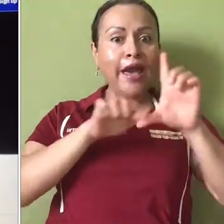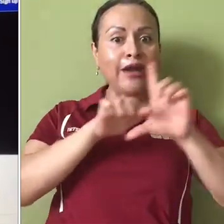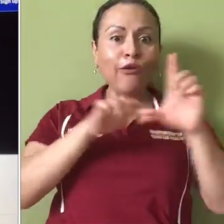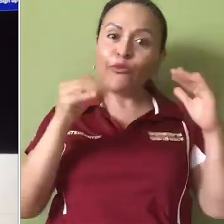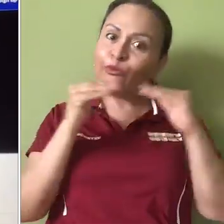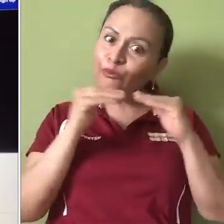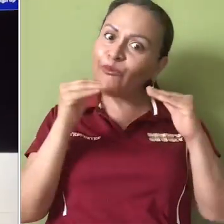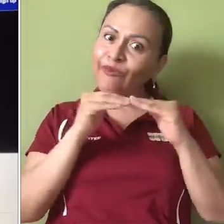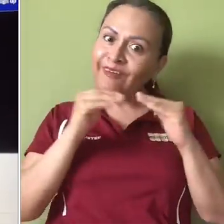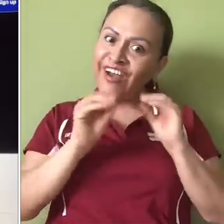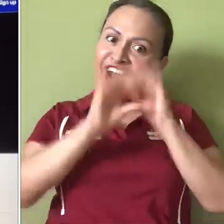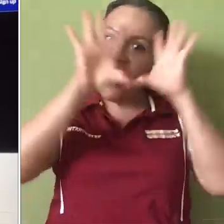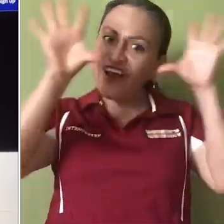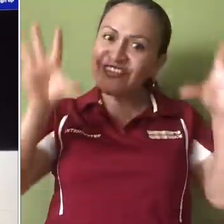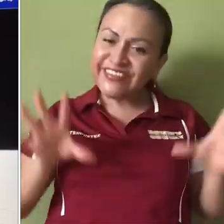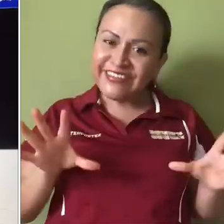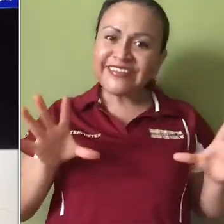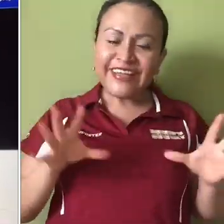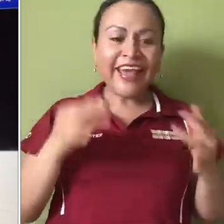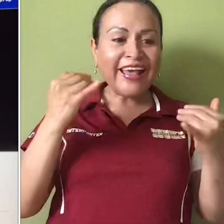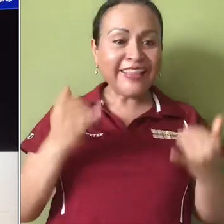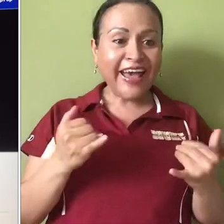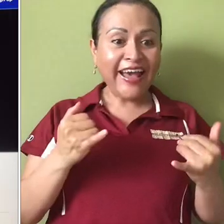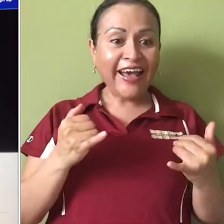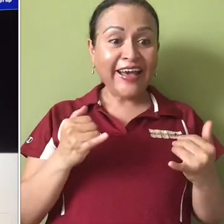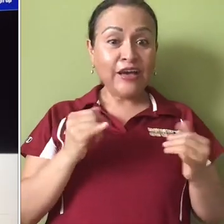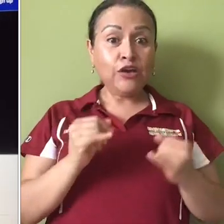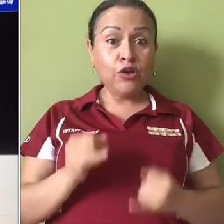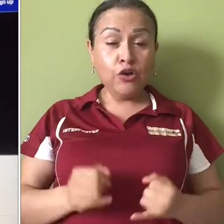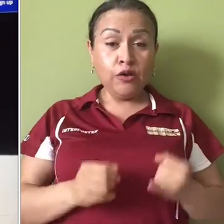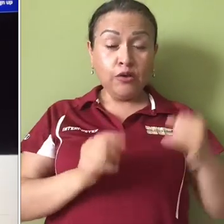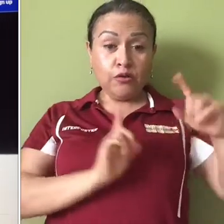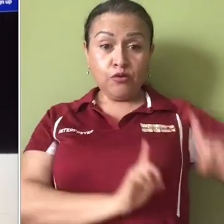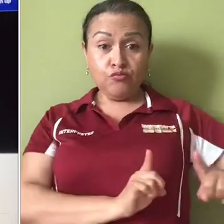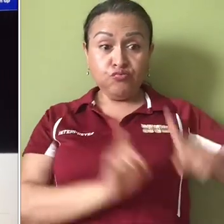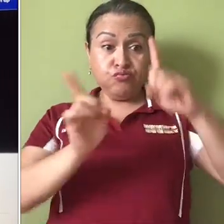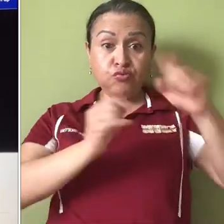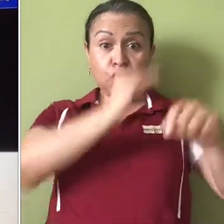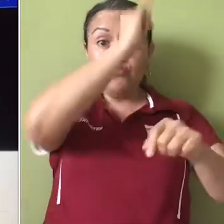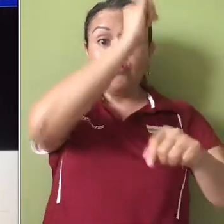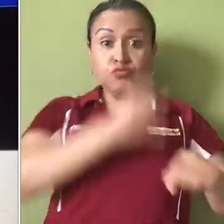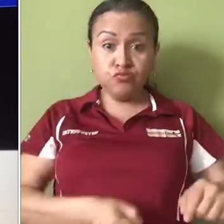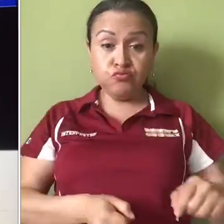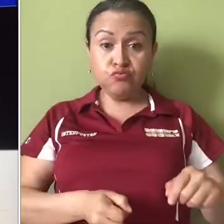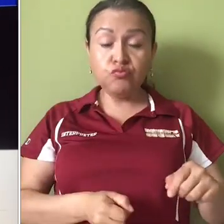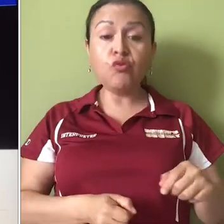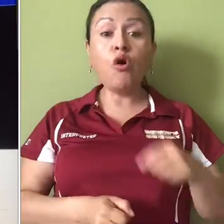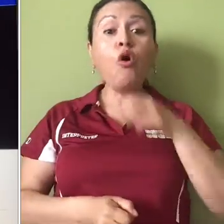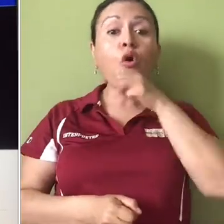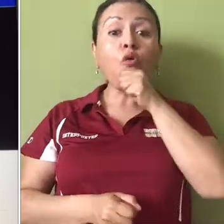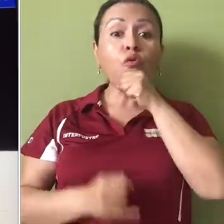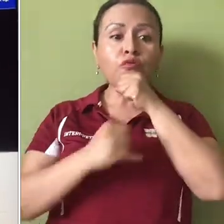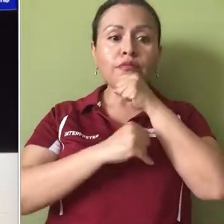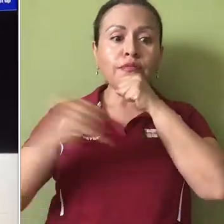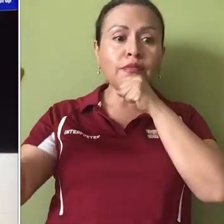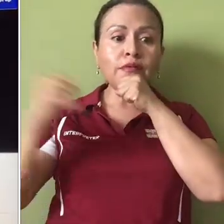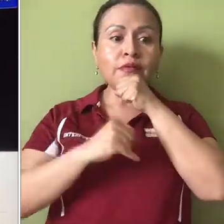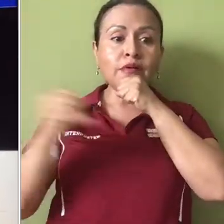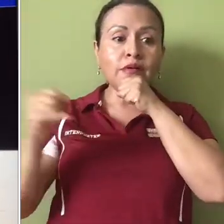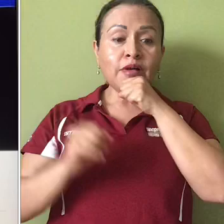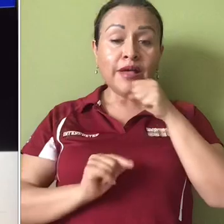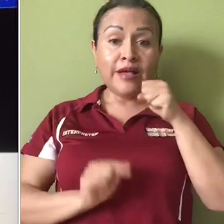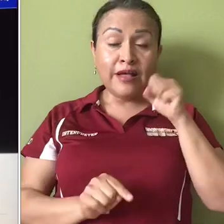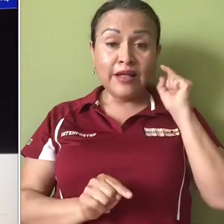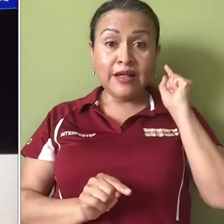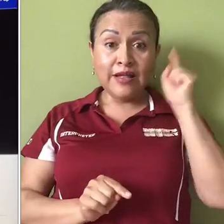And we see that this angle is formed when the transversal intersects the bottom orange line. Well, what's the corresponding angle when the